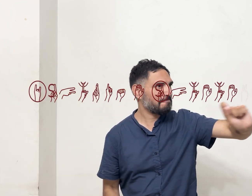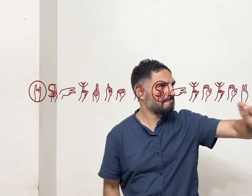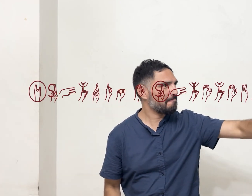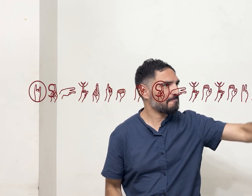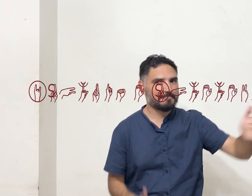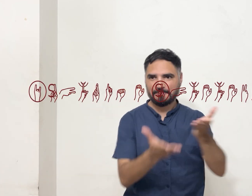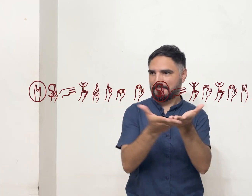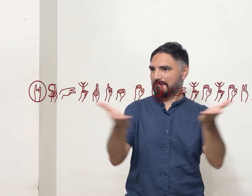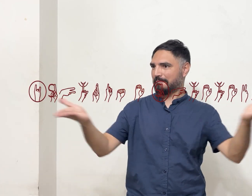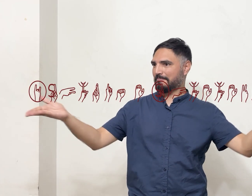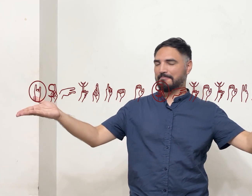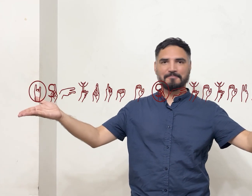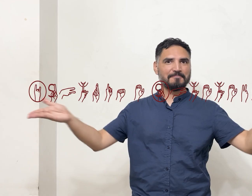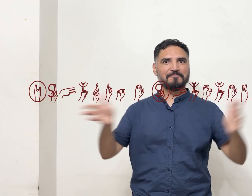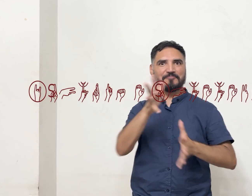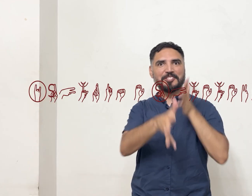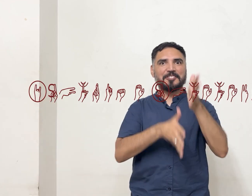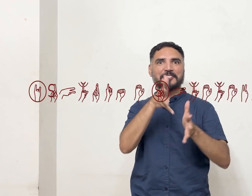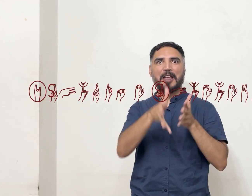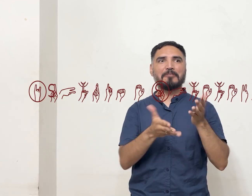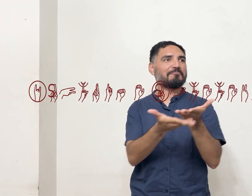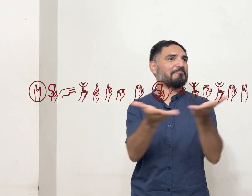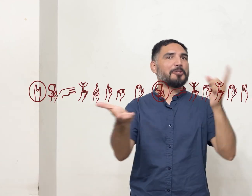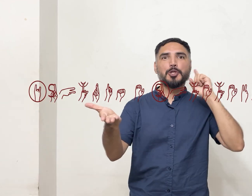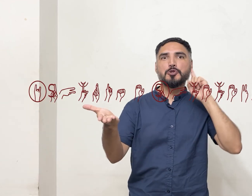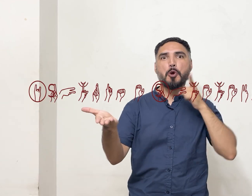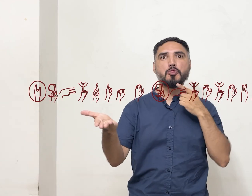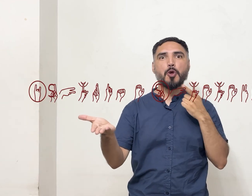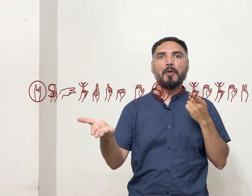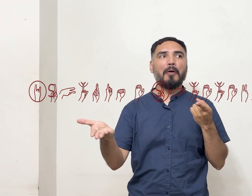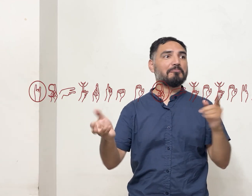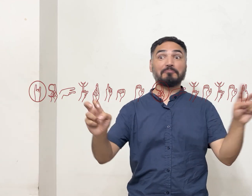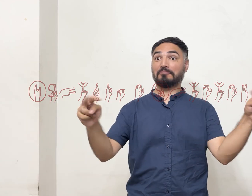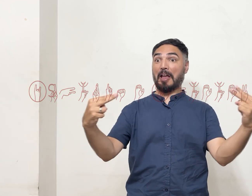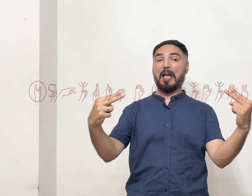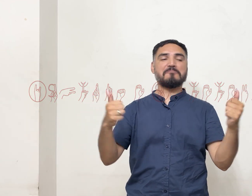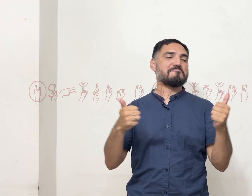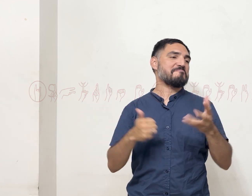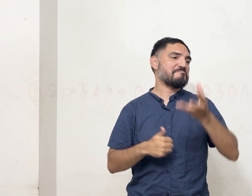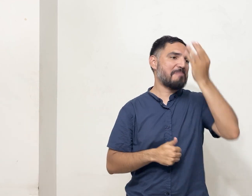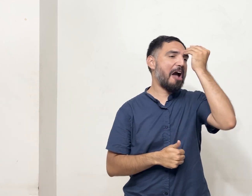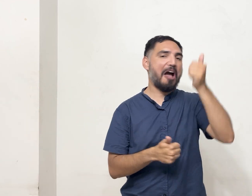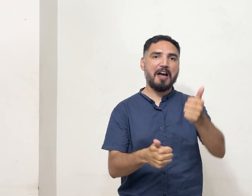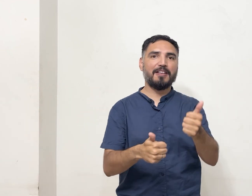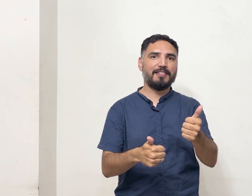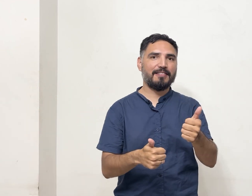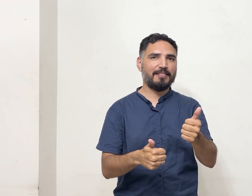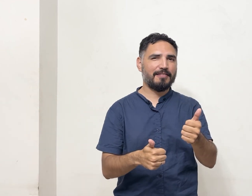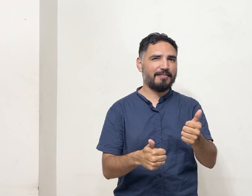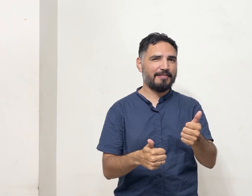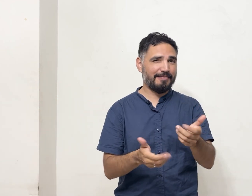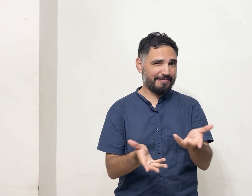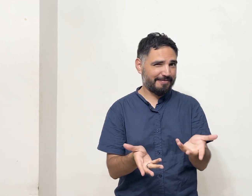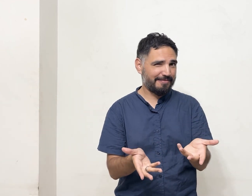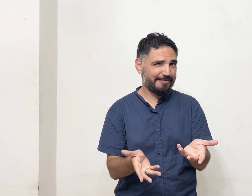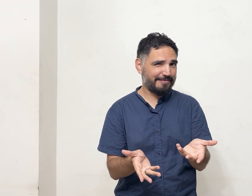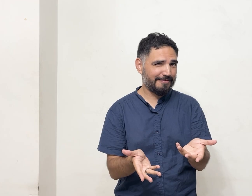example, if we write here a sentence in some language, just as we would in writing language, will